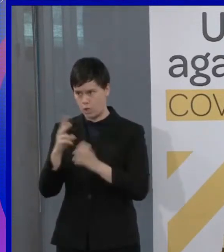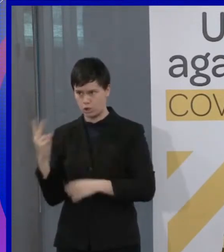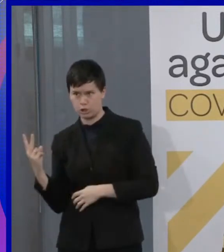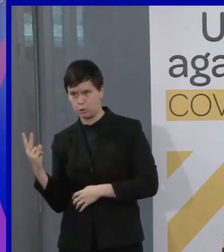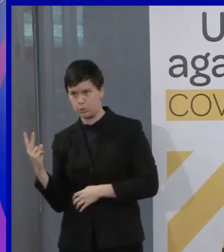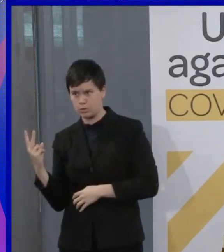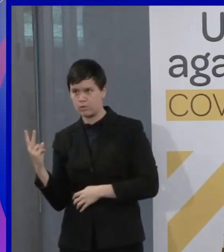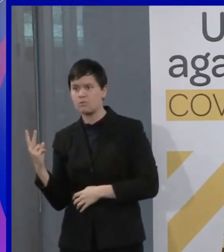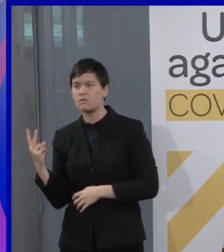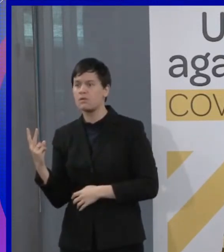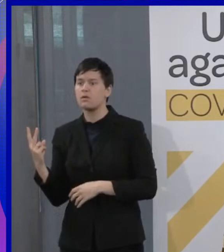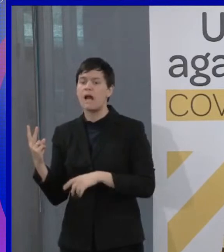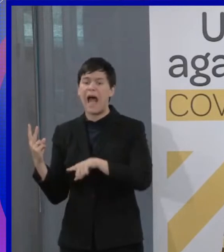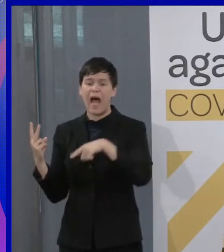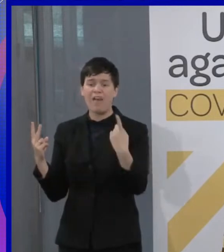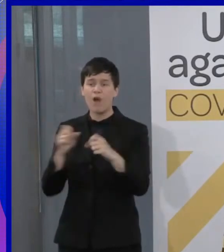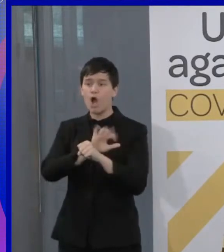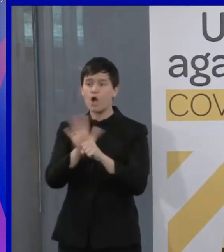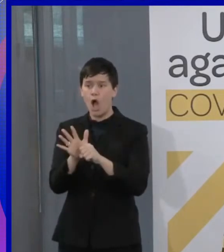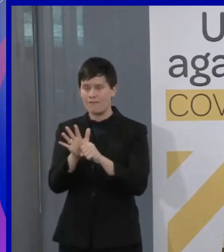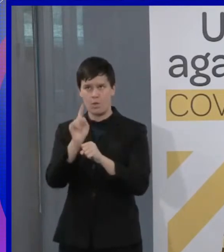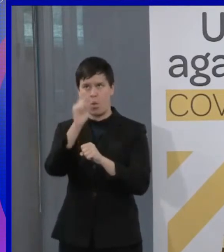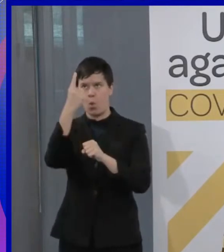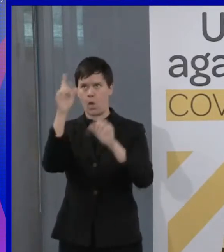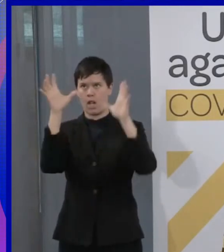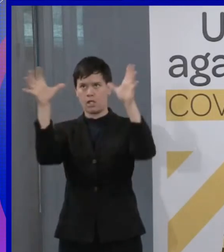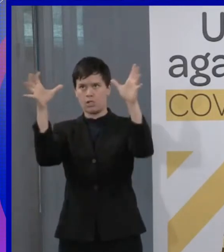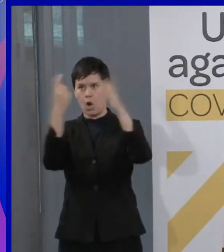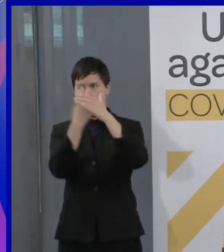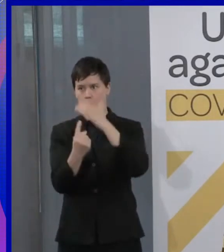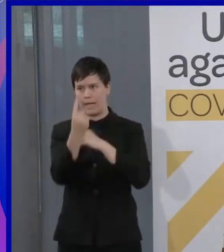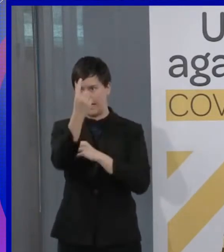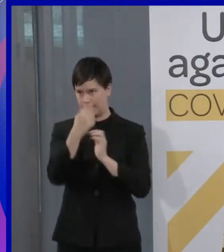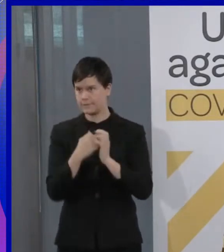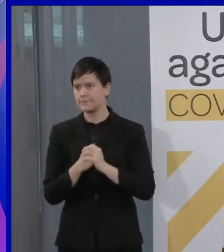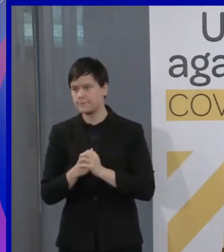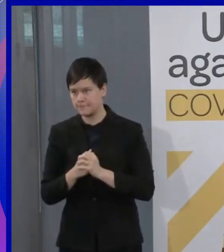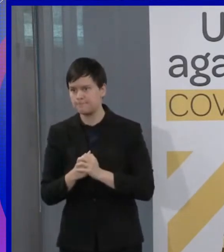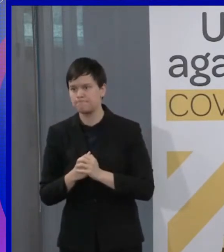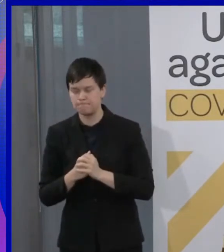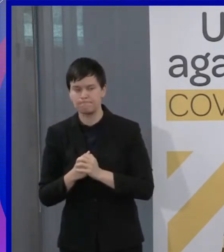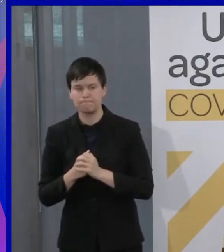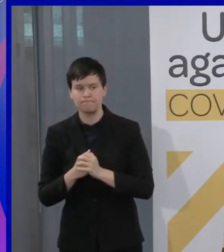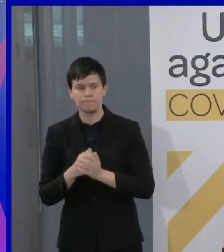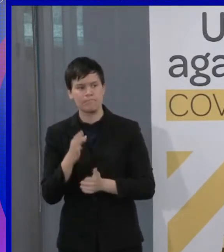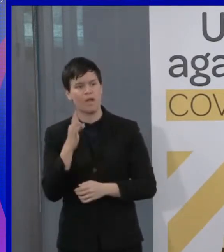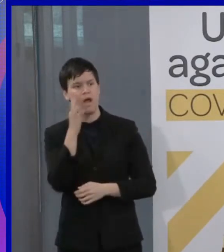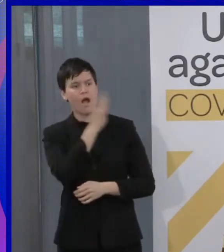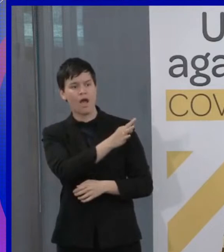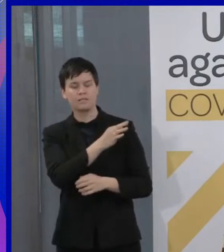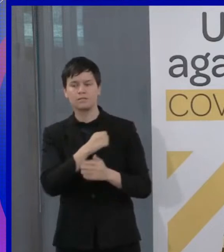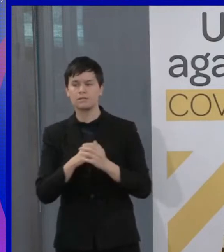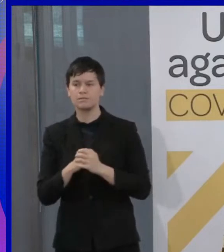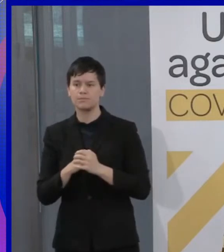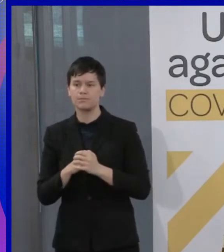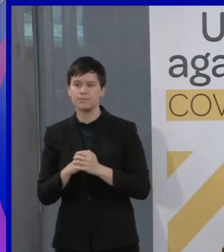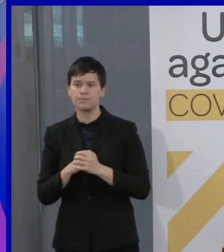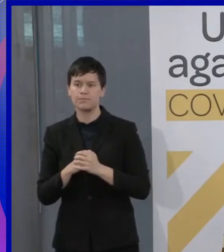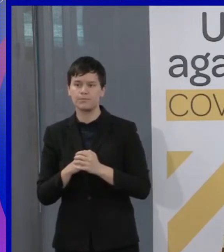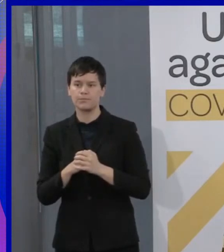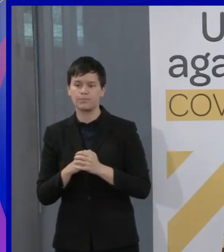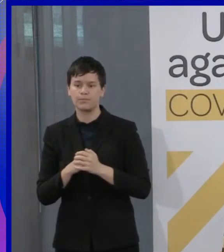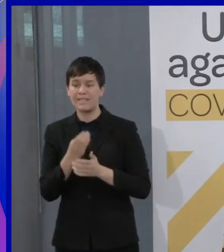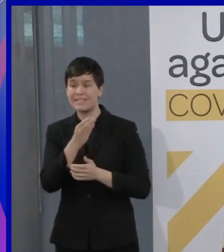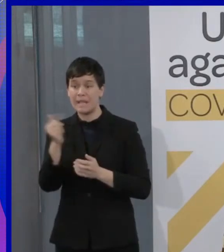region. So that's encouraging, and I think that iwi should take some comfort from that. When it comes to concerns from community cases, we've been hearing from people who are just